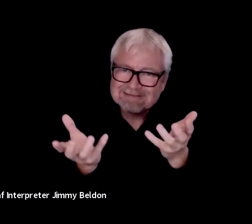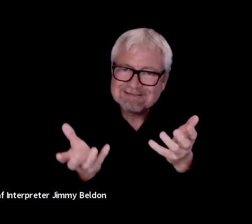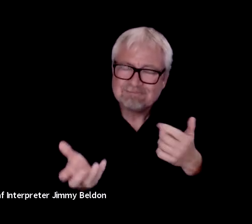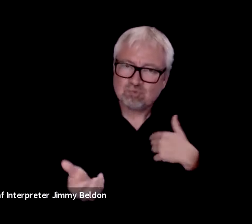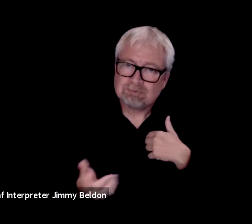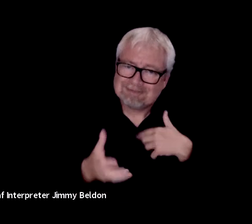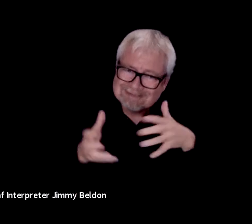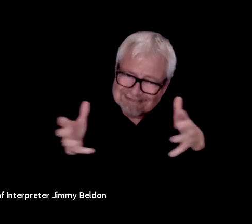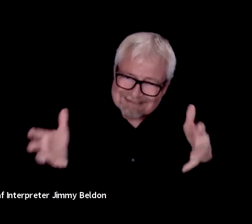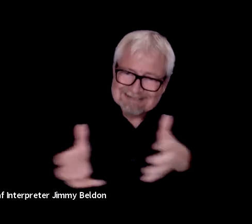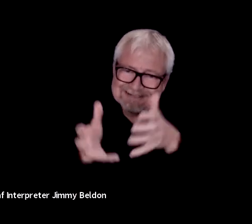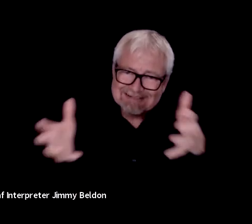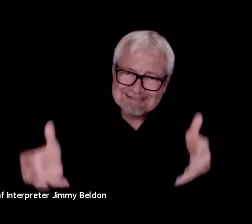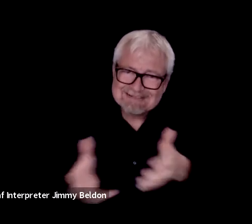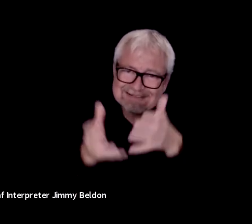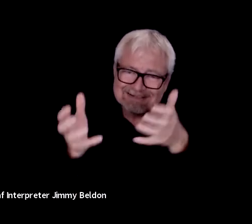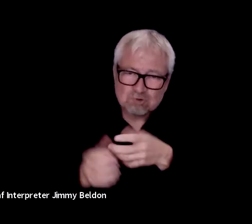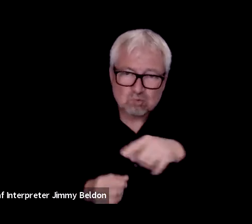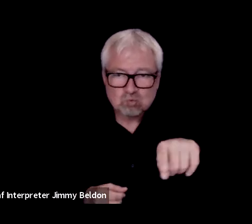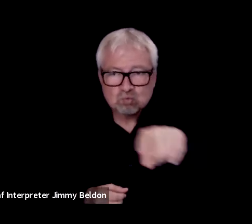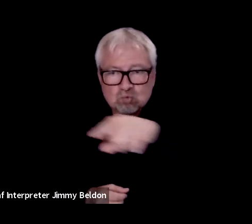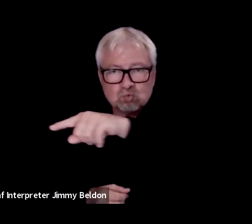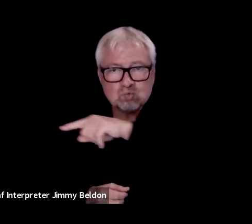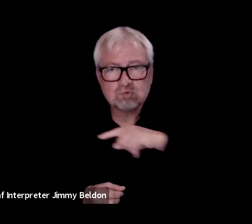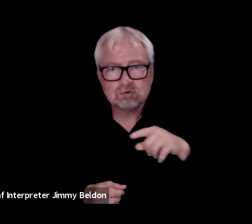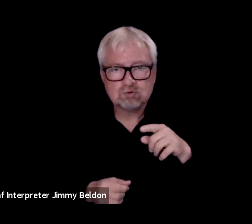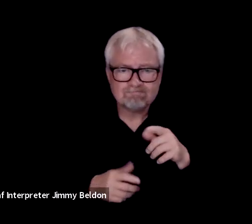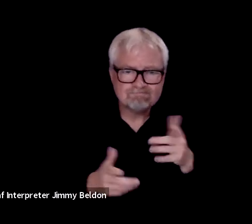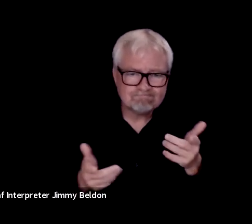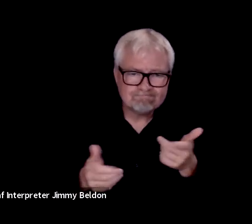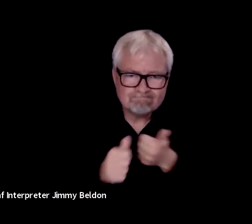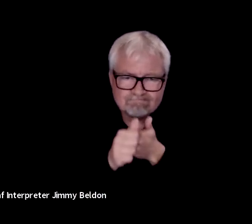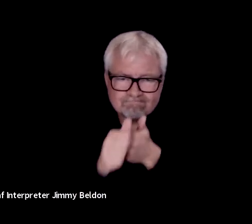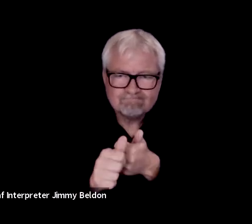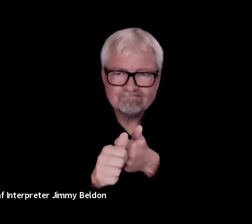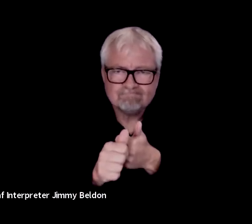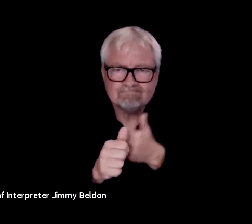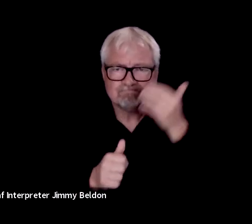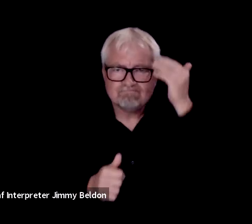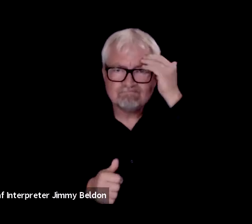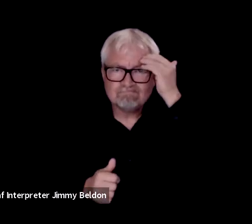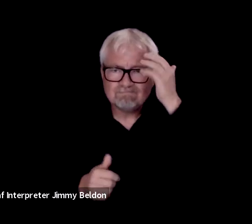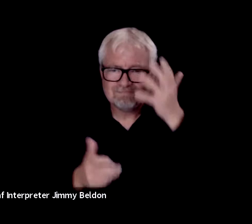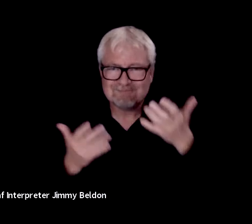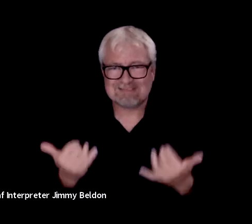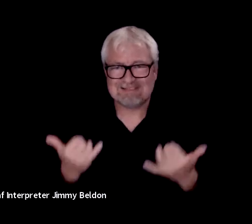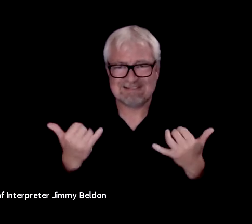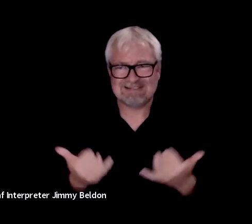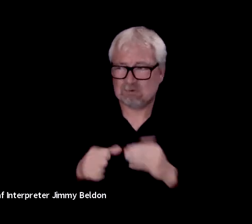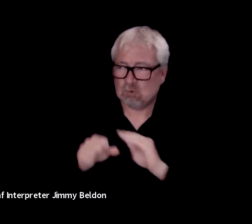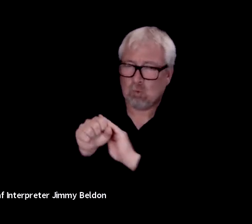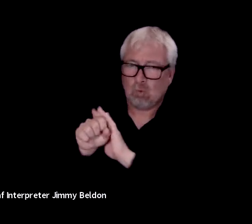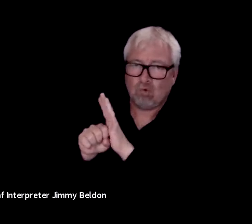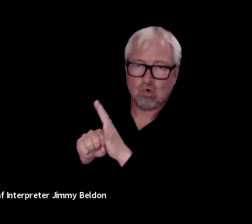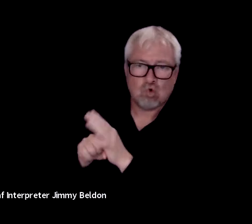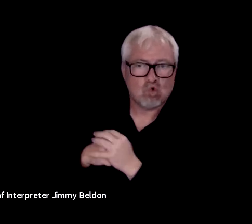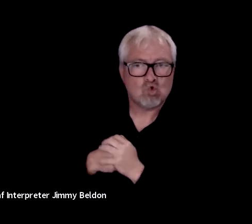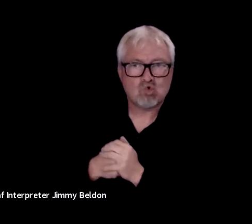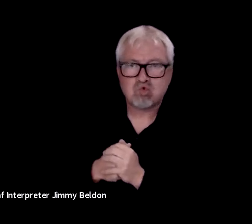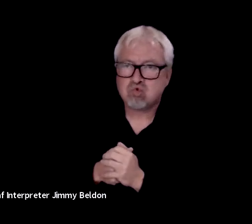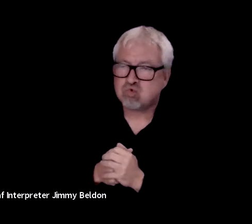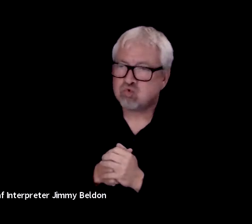have a lot of COVID right now. It is raining COVID. And we need to do what we can to decrease